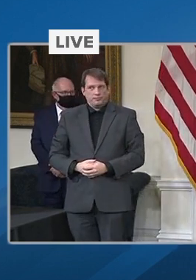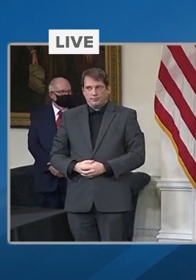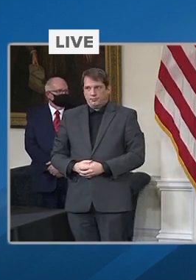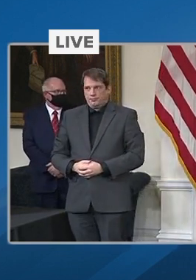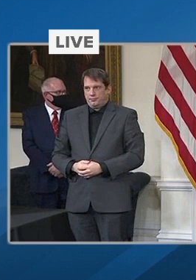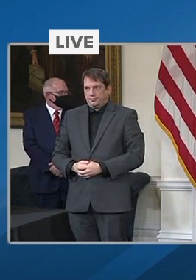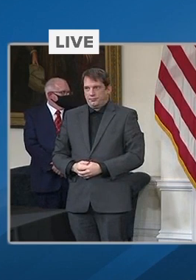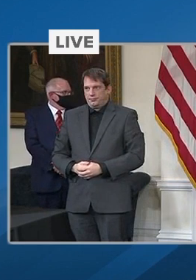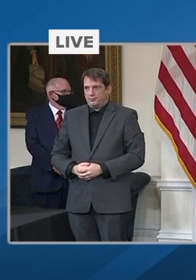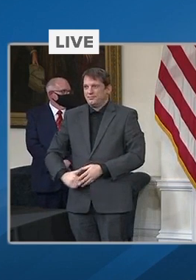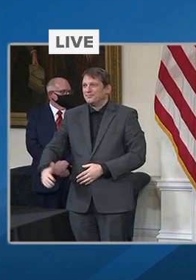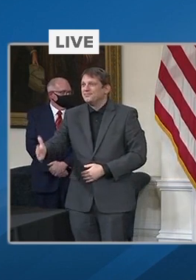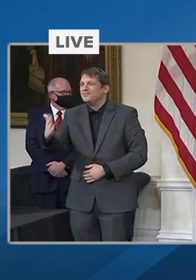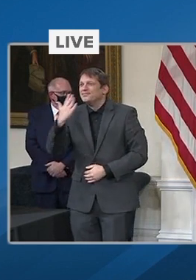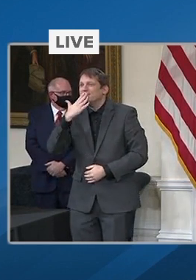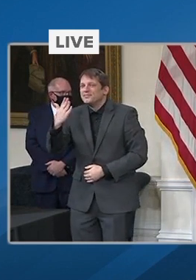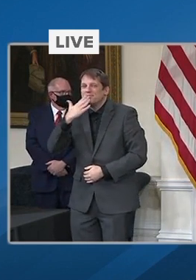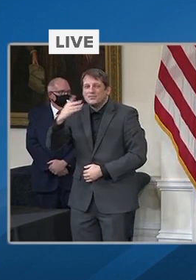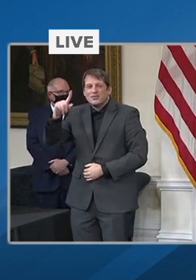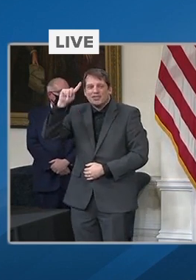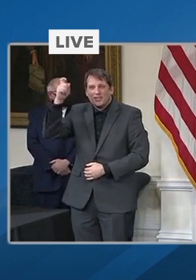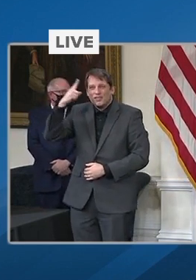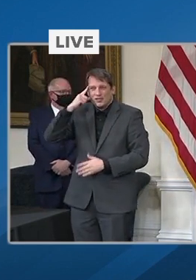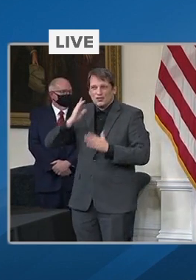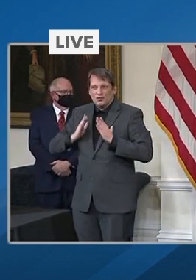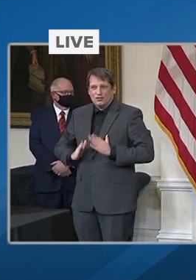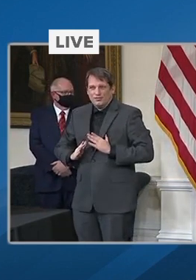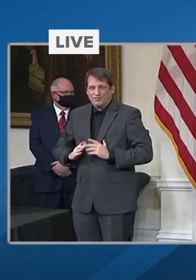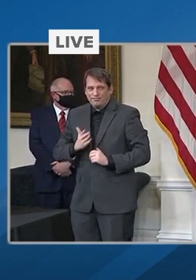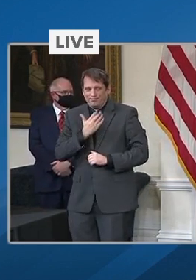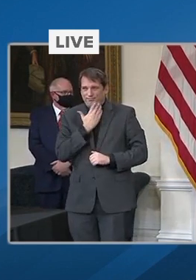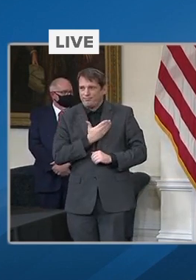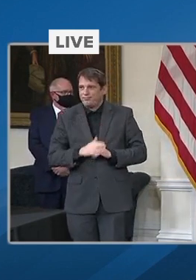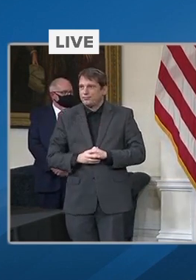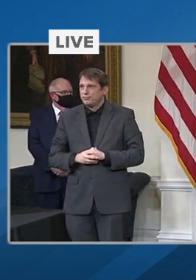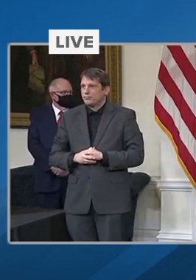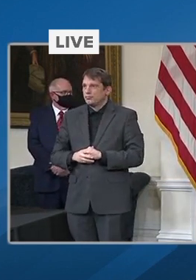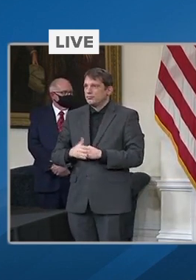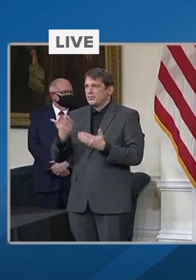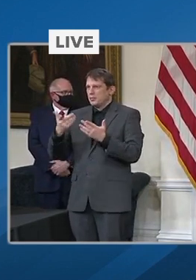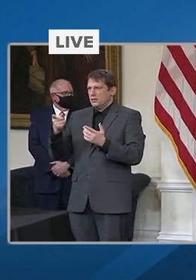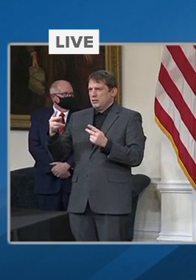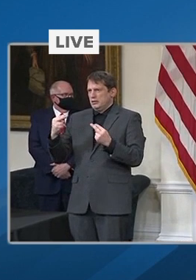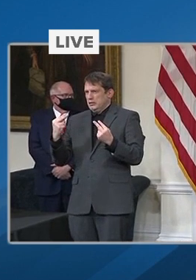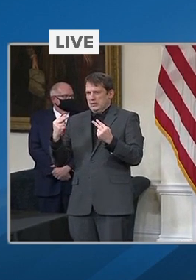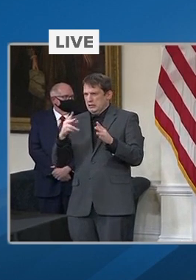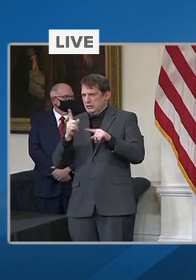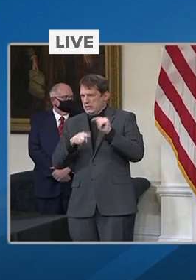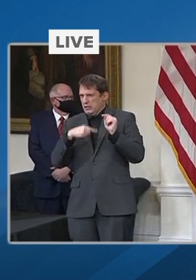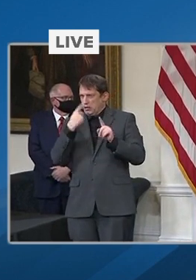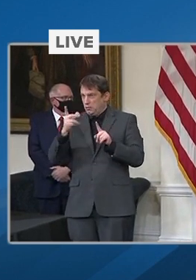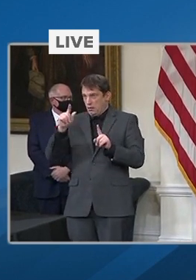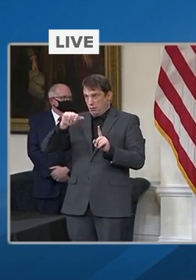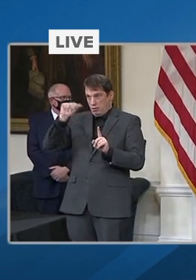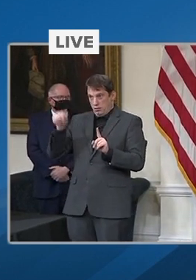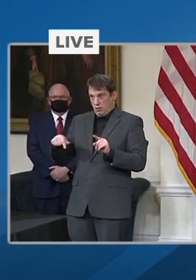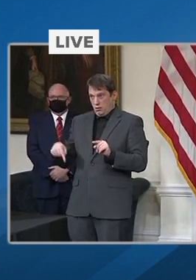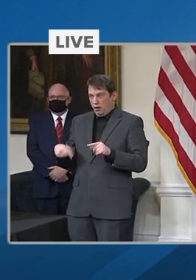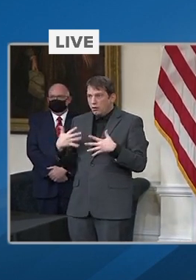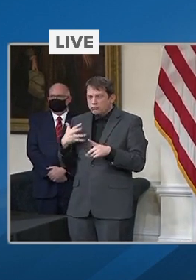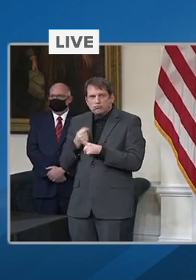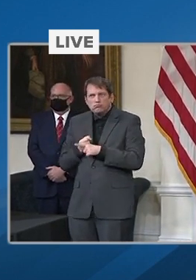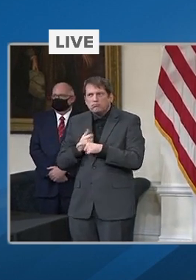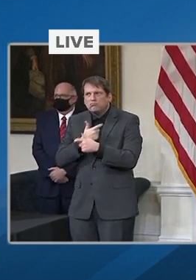Thank you, Governor. You can't tell from here in Annapolis, but yesterday we saw the biggest snowstorm to hit our region in recent